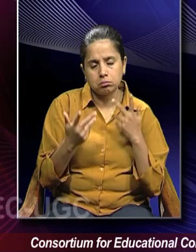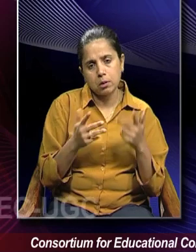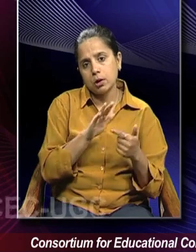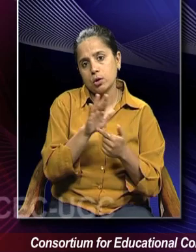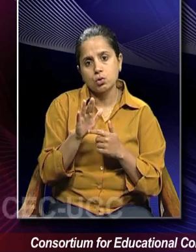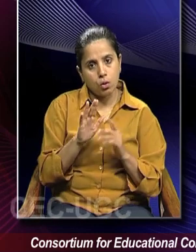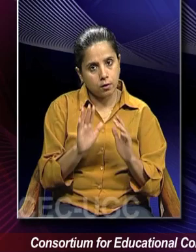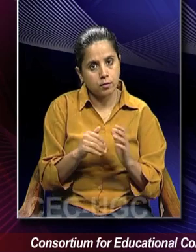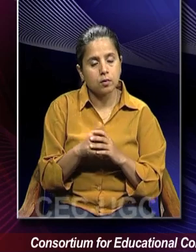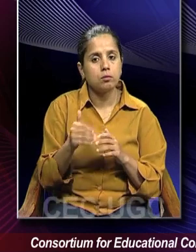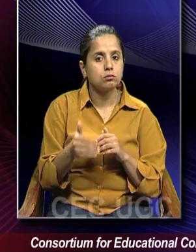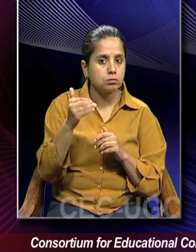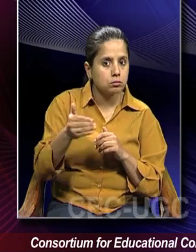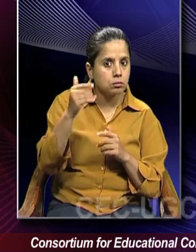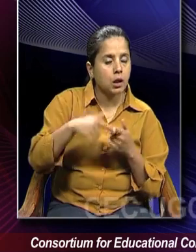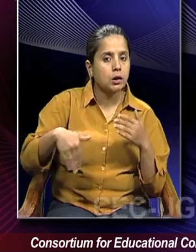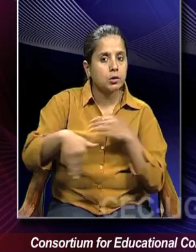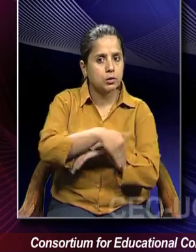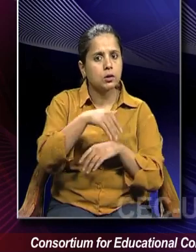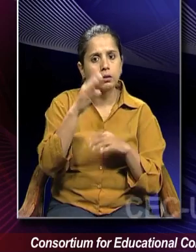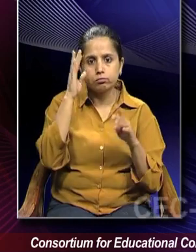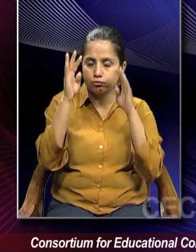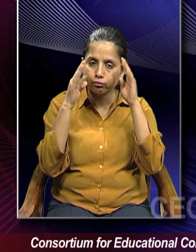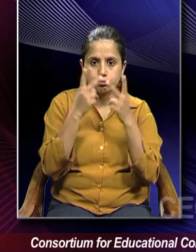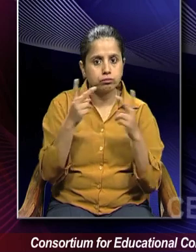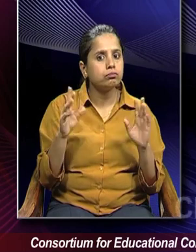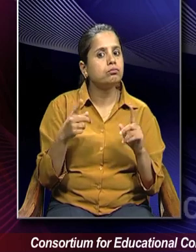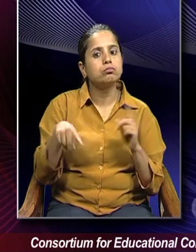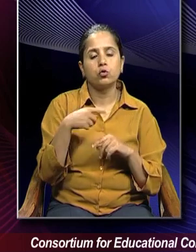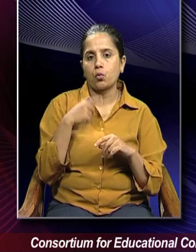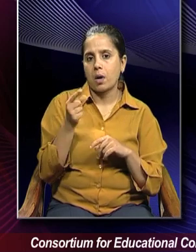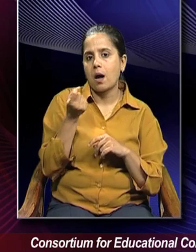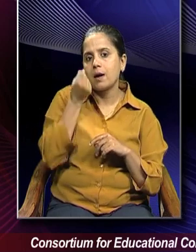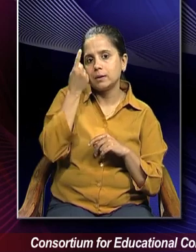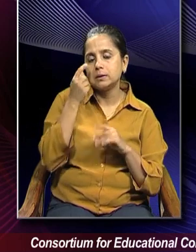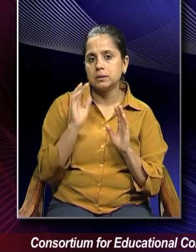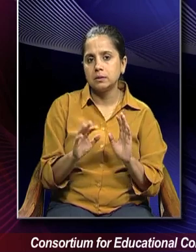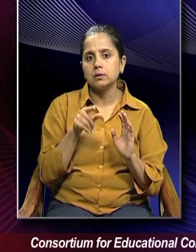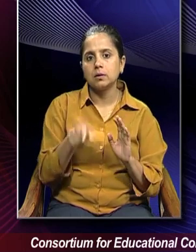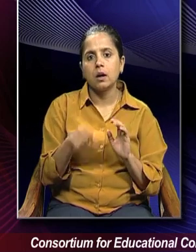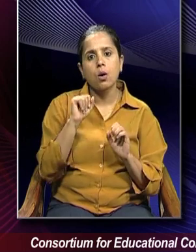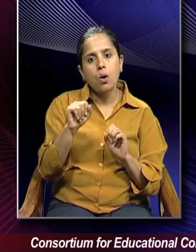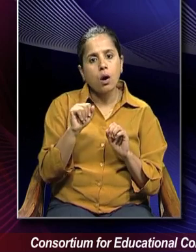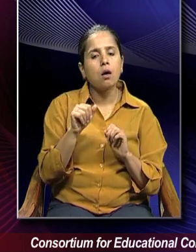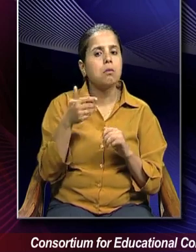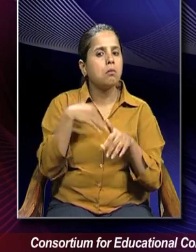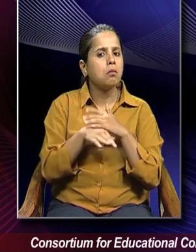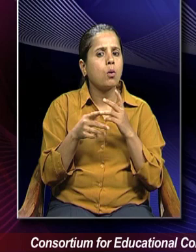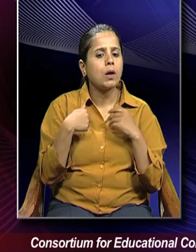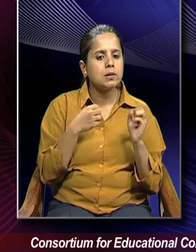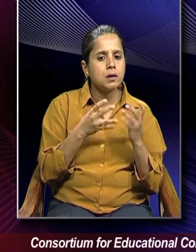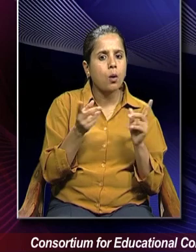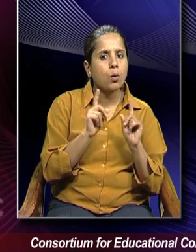that forward engineering is a creative search. We need to understand the genesis of it, that from where we